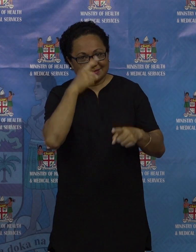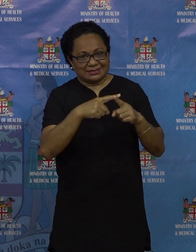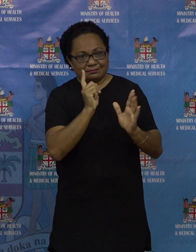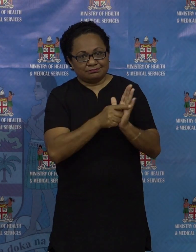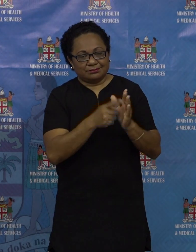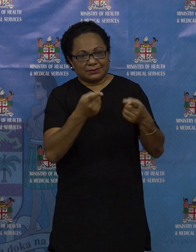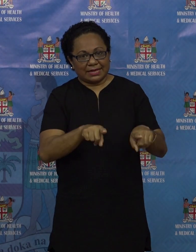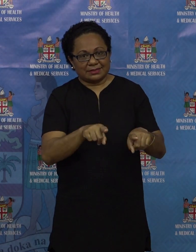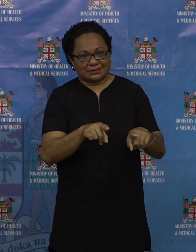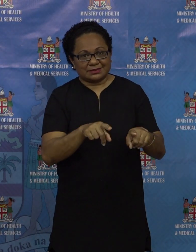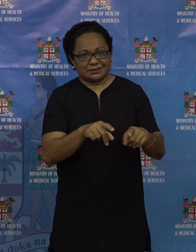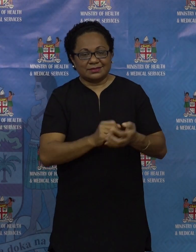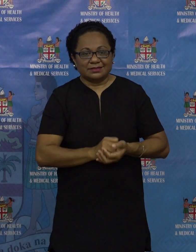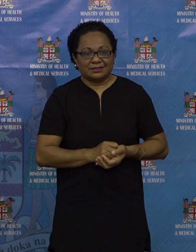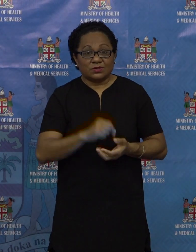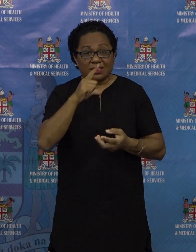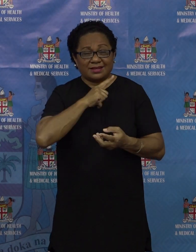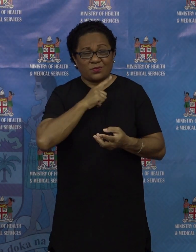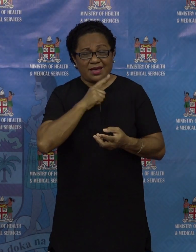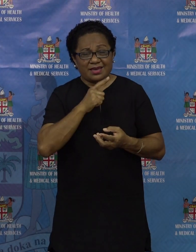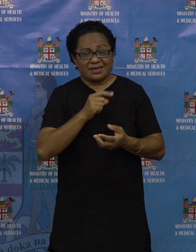Okay? So the choice is clear.